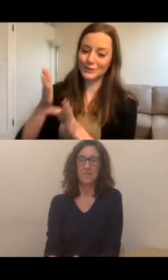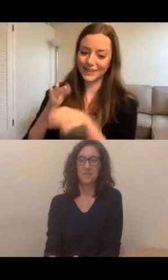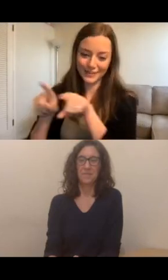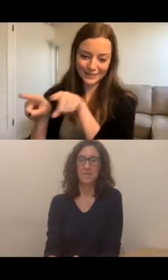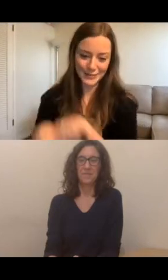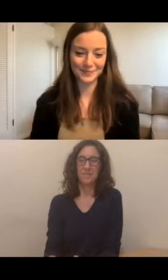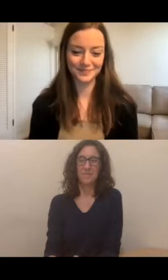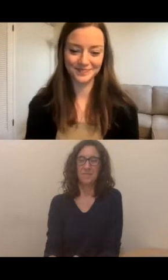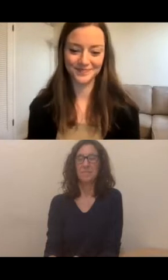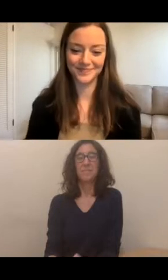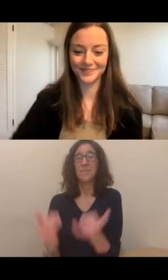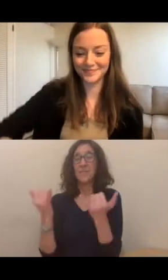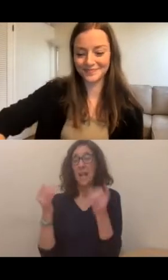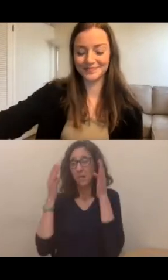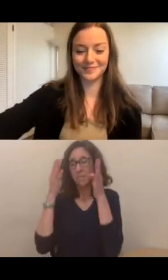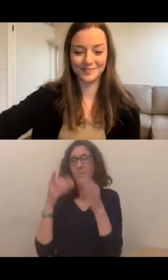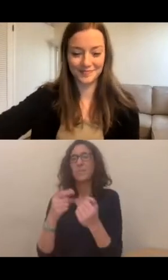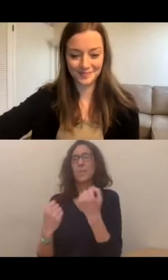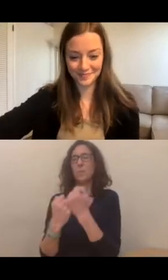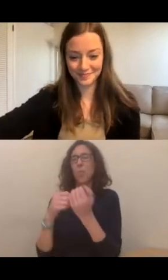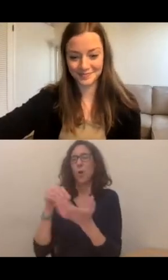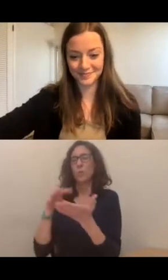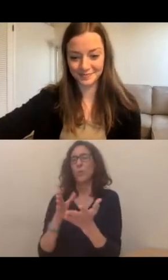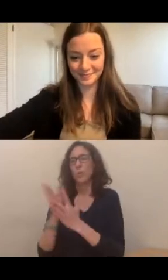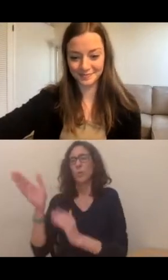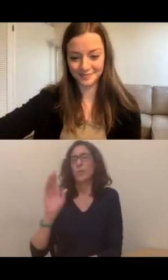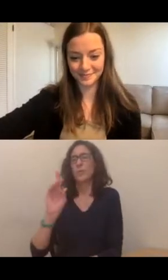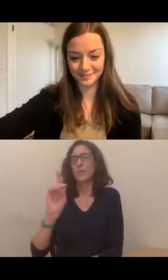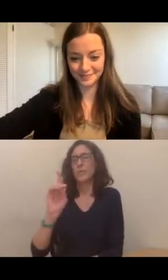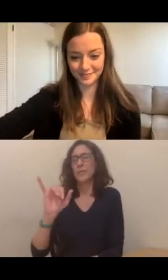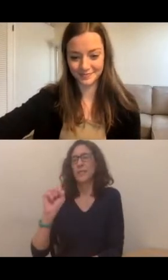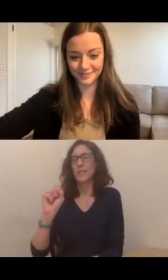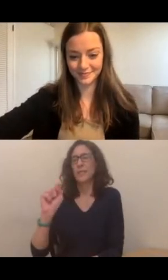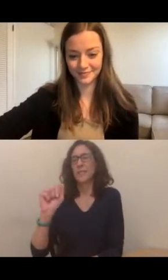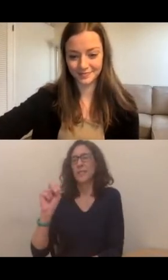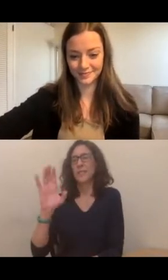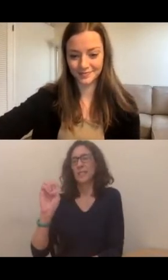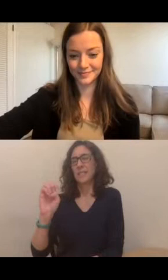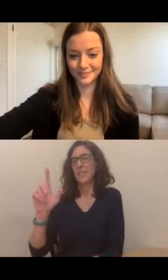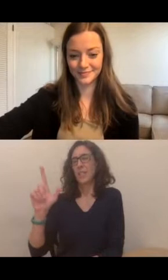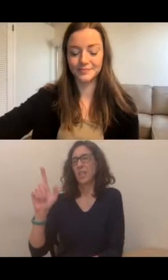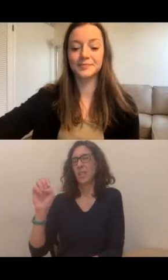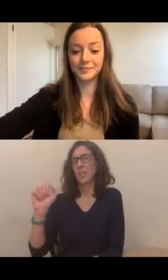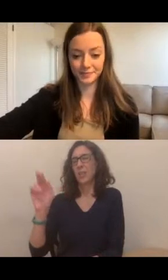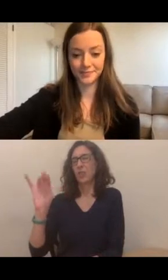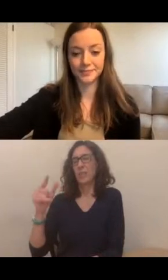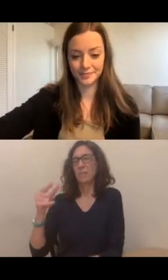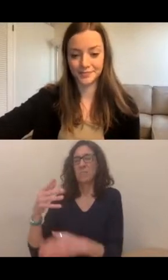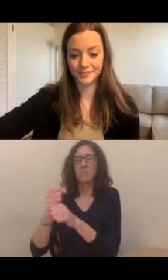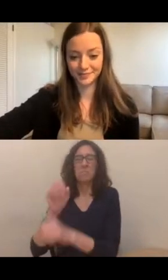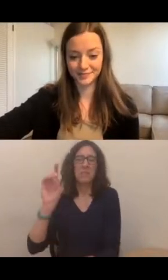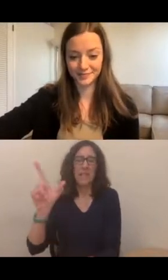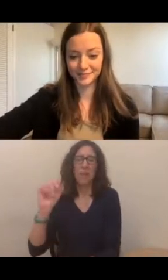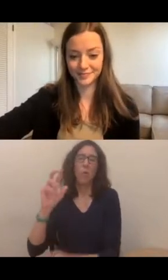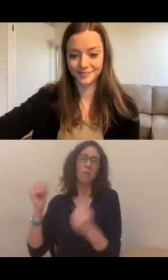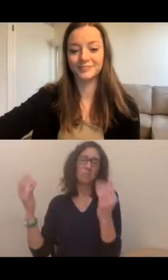and I'm also the school psychologist. Now we're going to be focusing on this topic, supporting CSD students